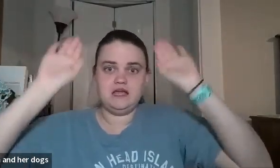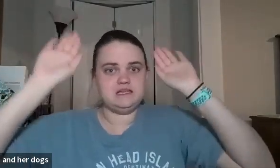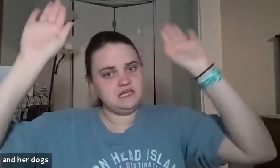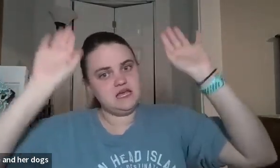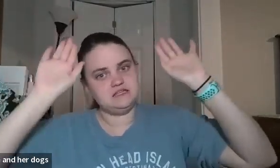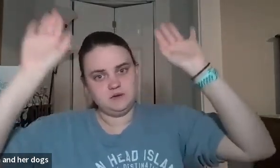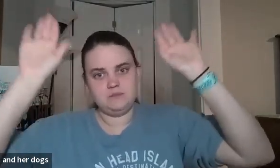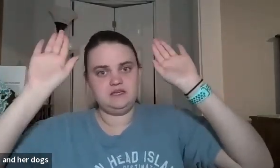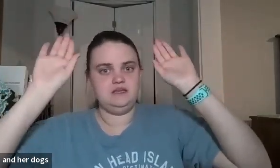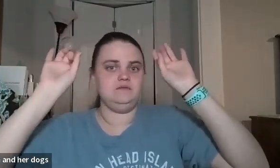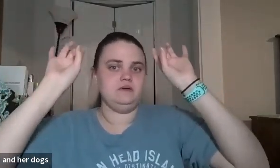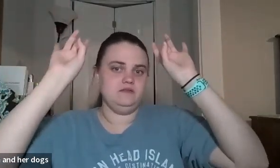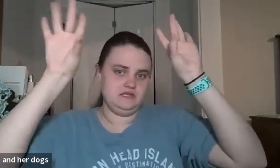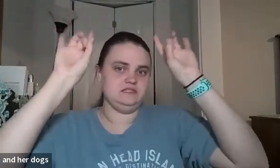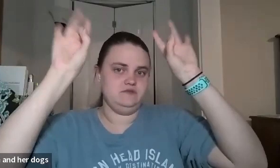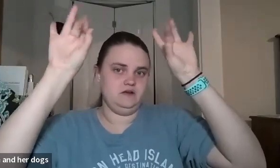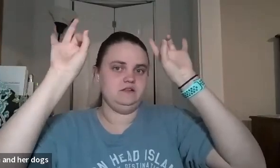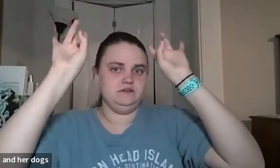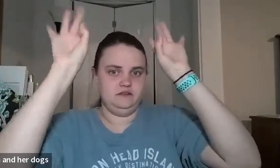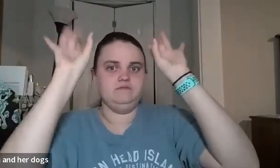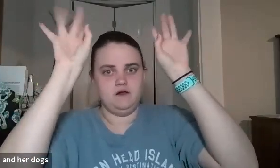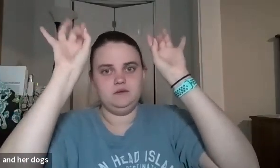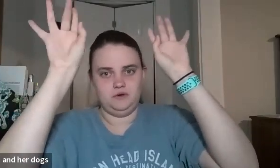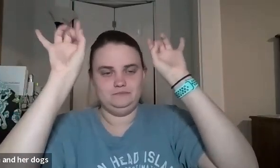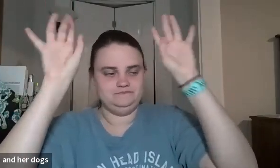praise, yay, so happy. And this is very clearly volleyball.